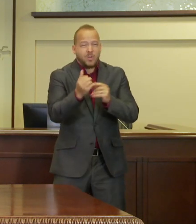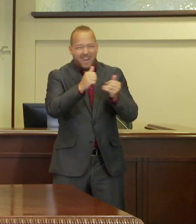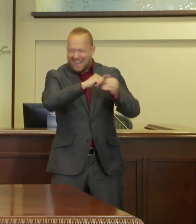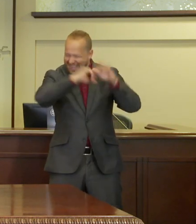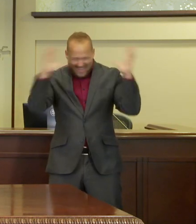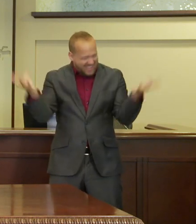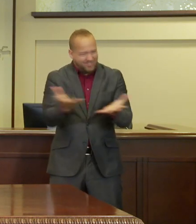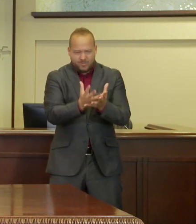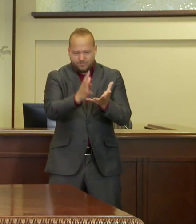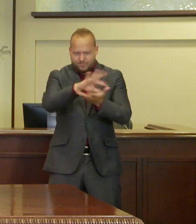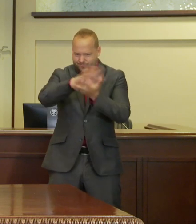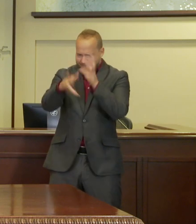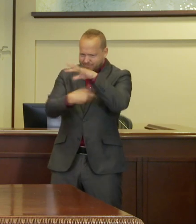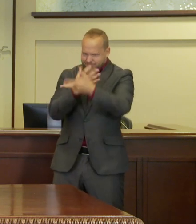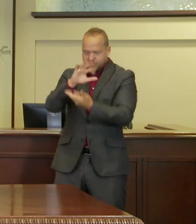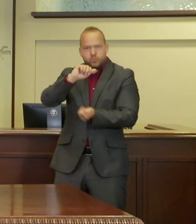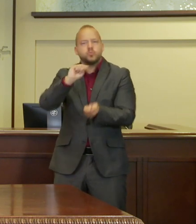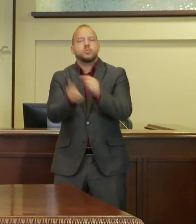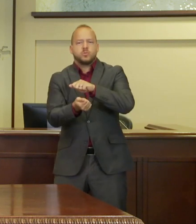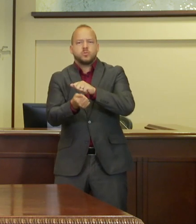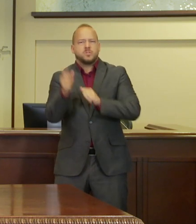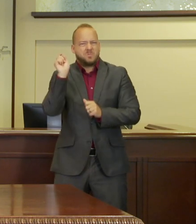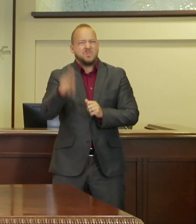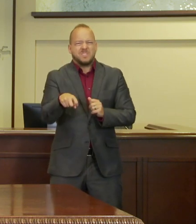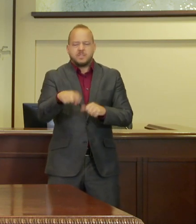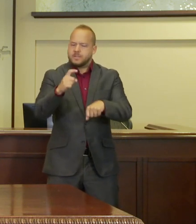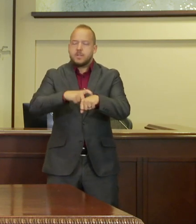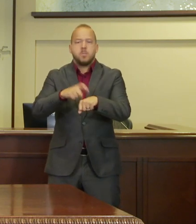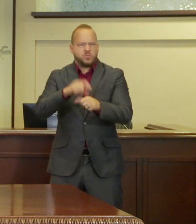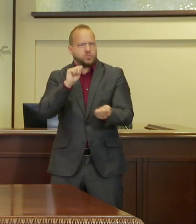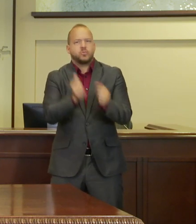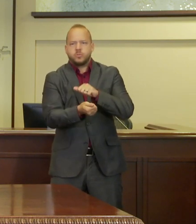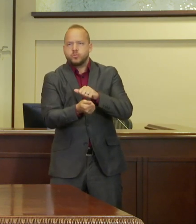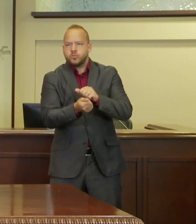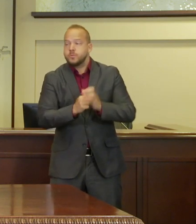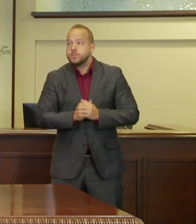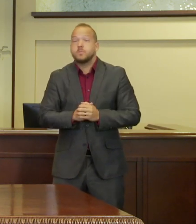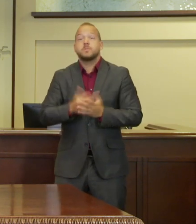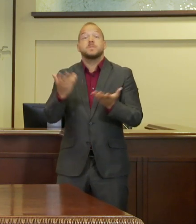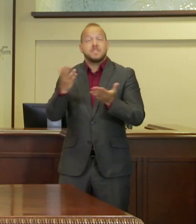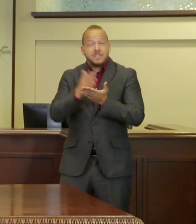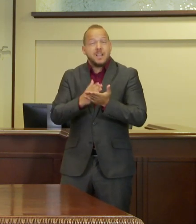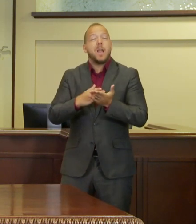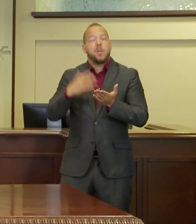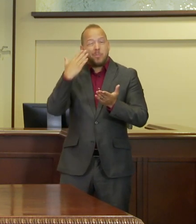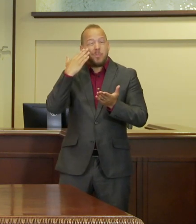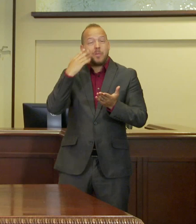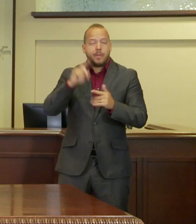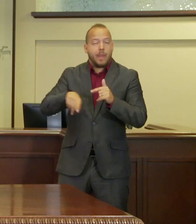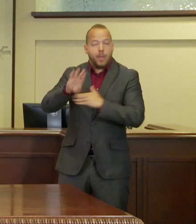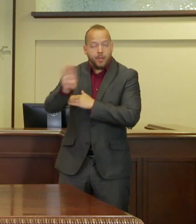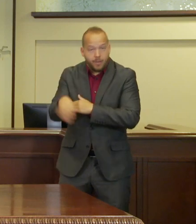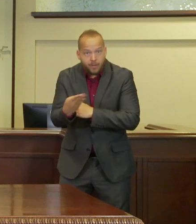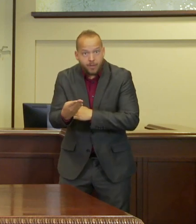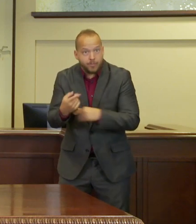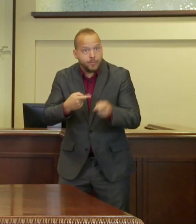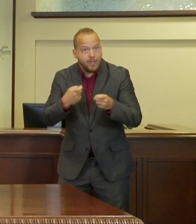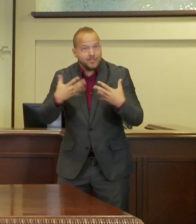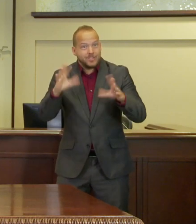outcomes in the first place. Some of those changes are going to take time, and some of those changes are things that we can do right